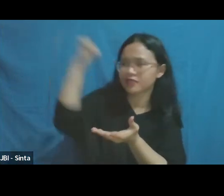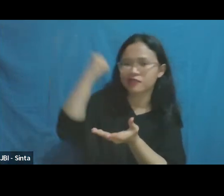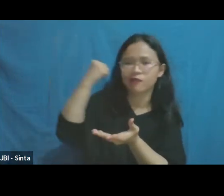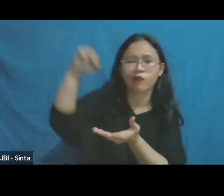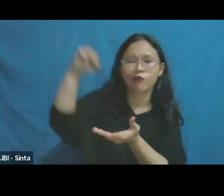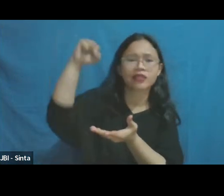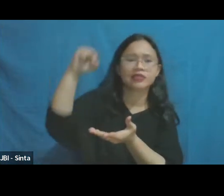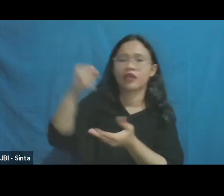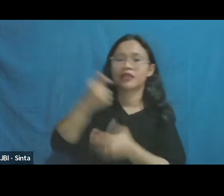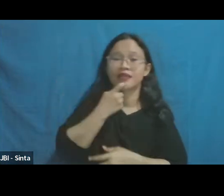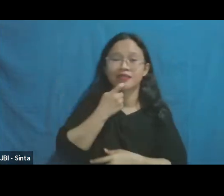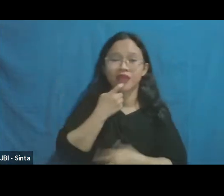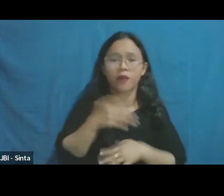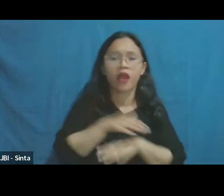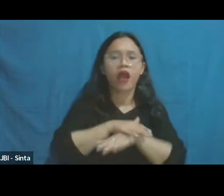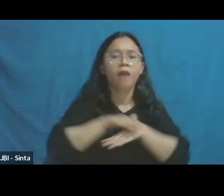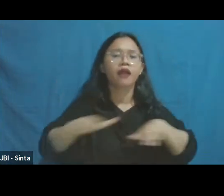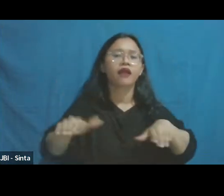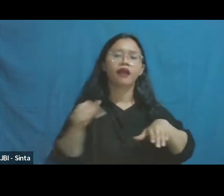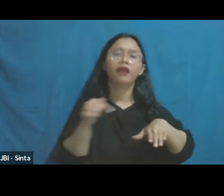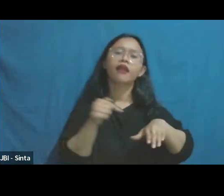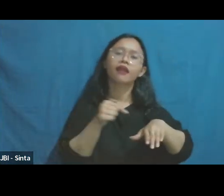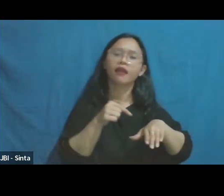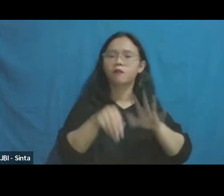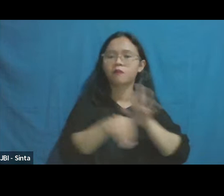forces, the